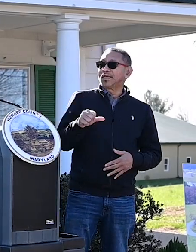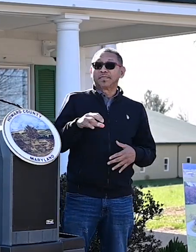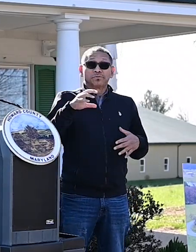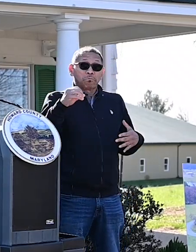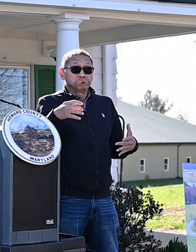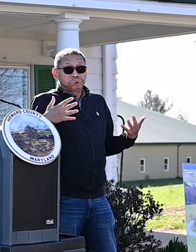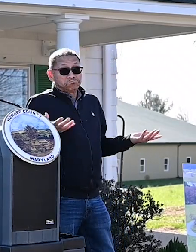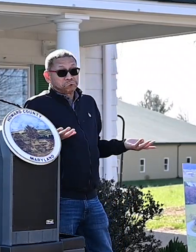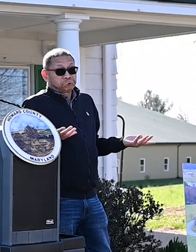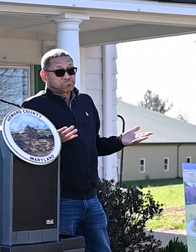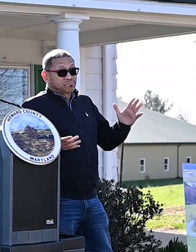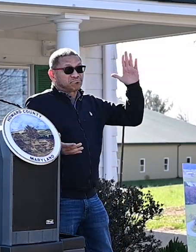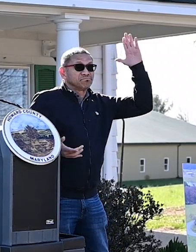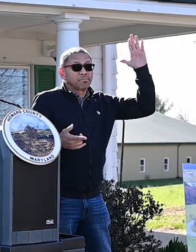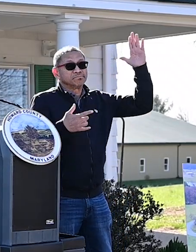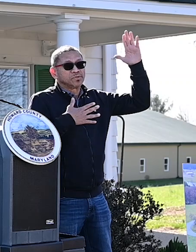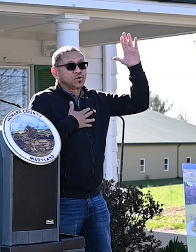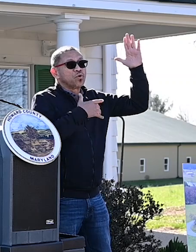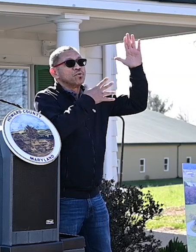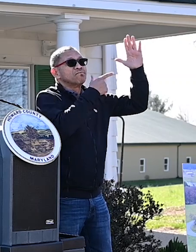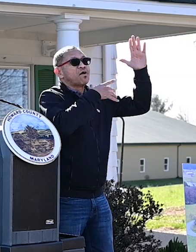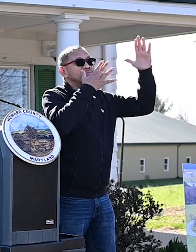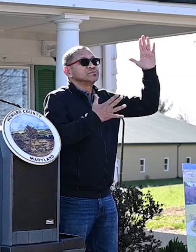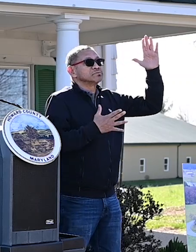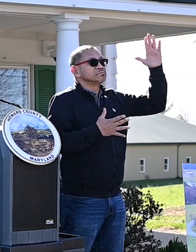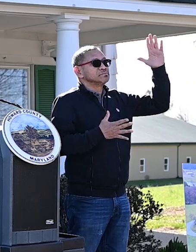So, can I see a show of hand of farmers?